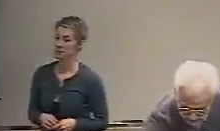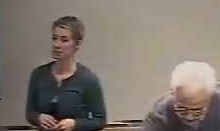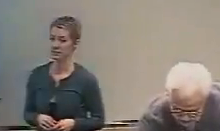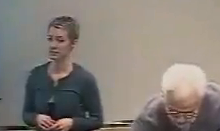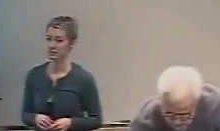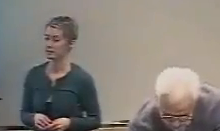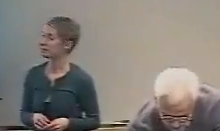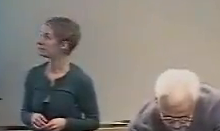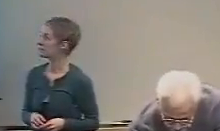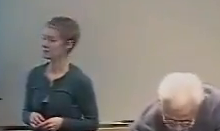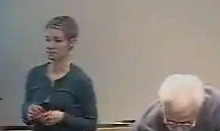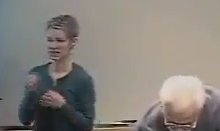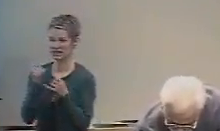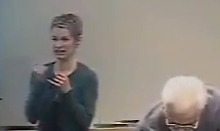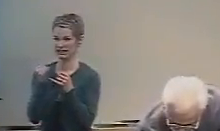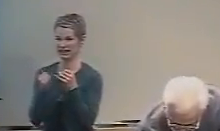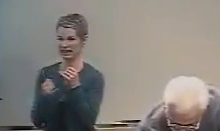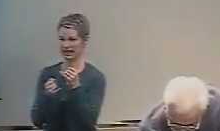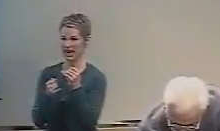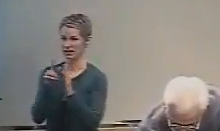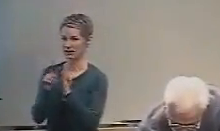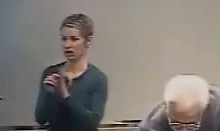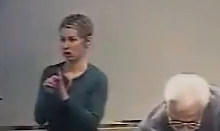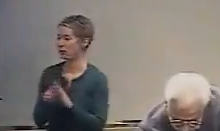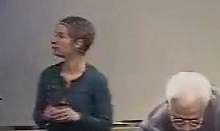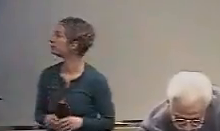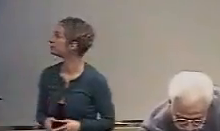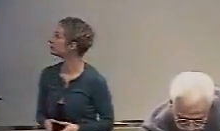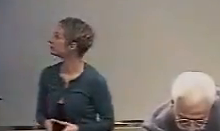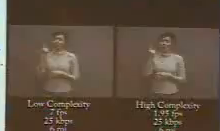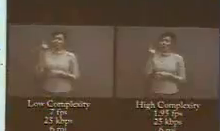think this is the last video.